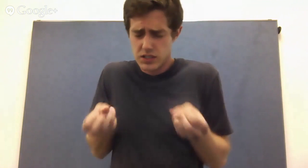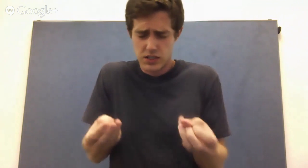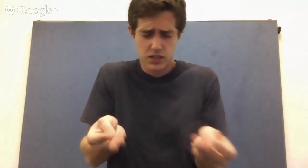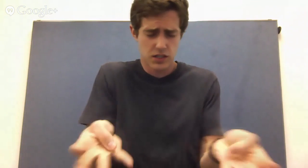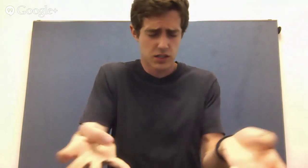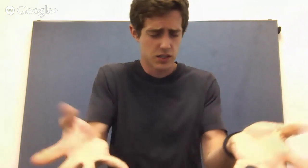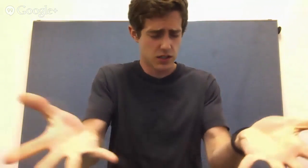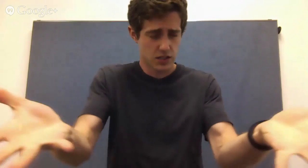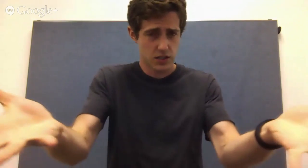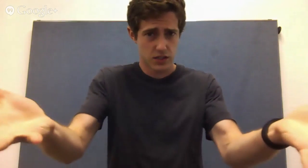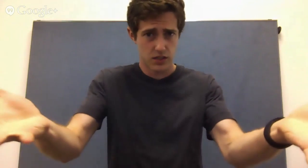not to need.